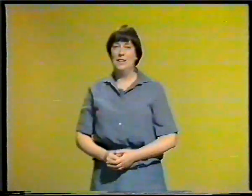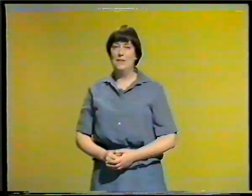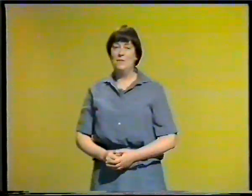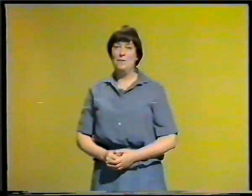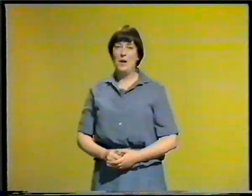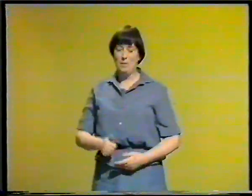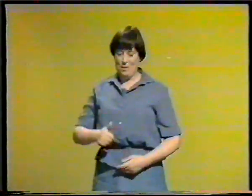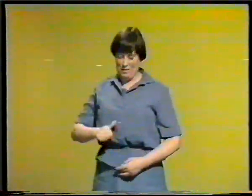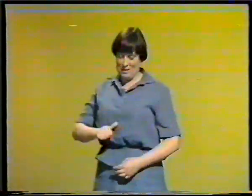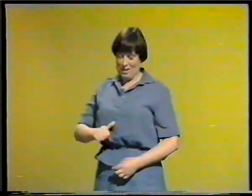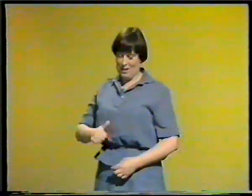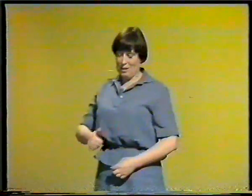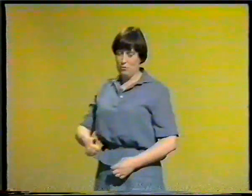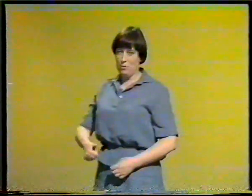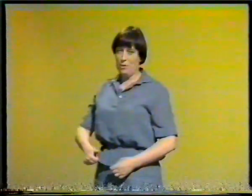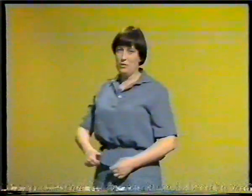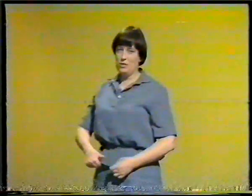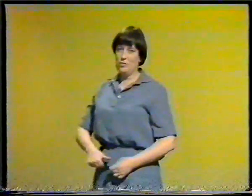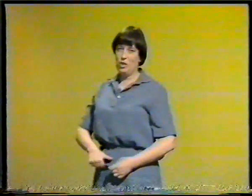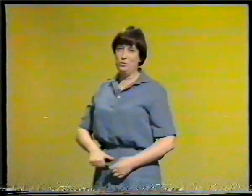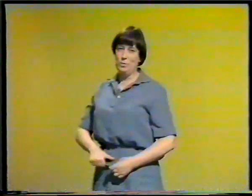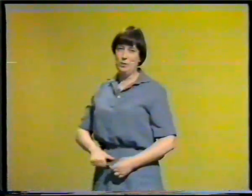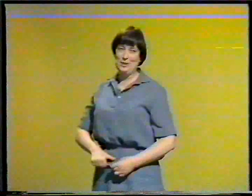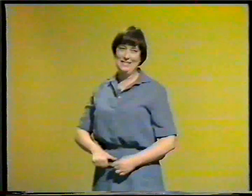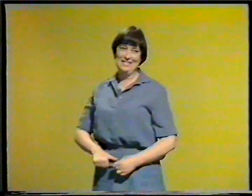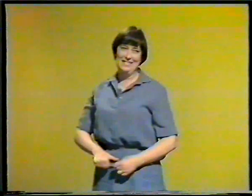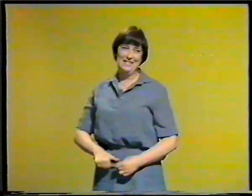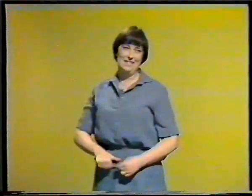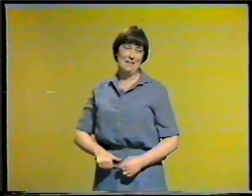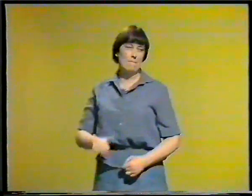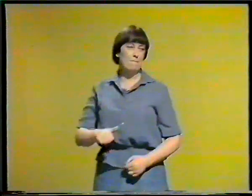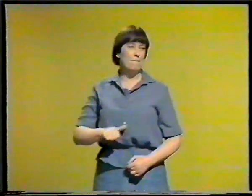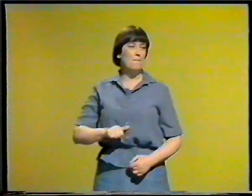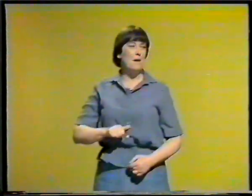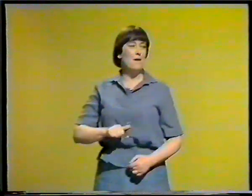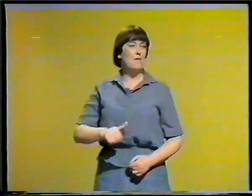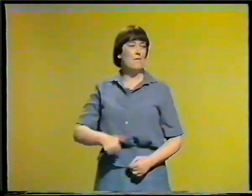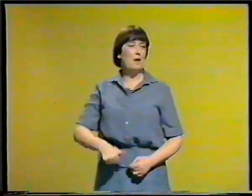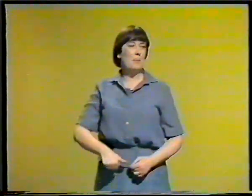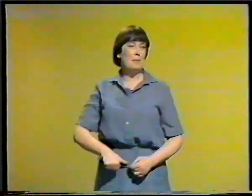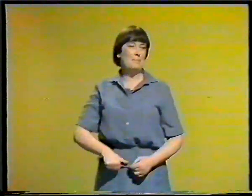A farmer, well this sign comes from the posters of John Bull. The farmer.